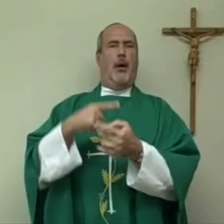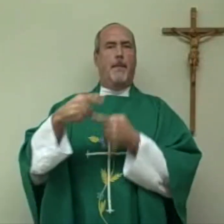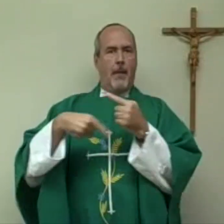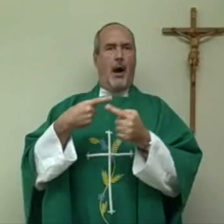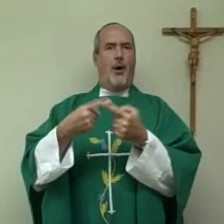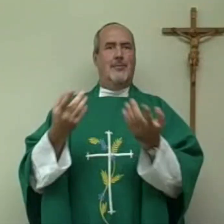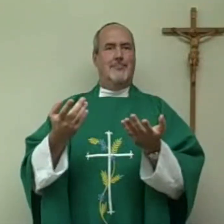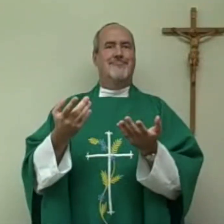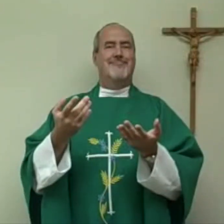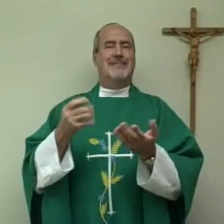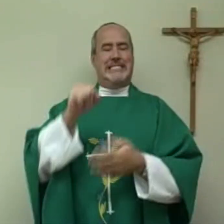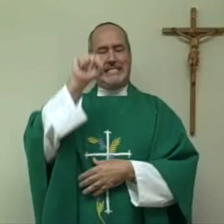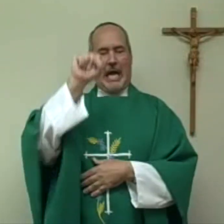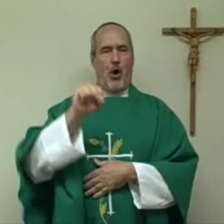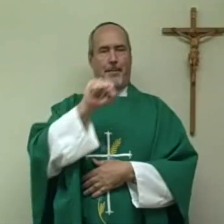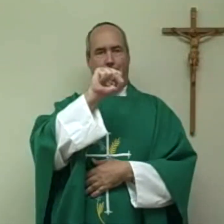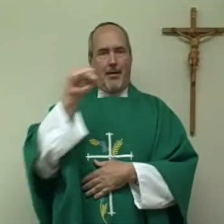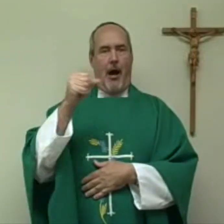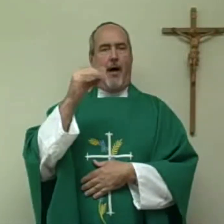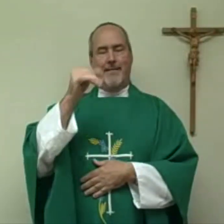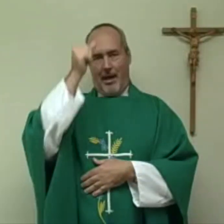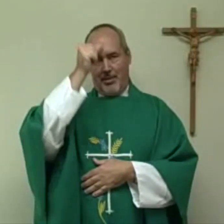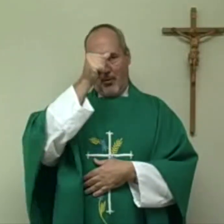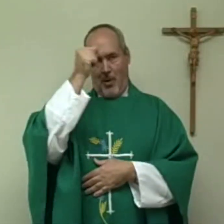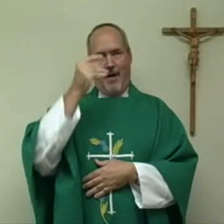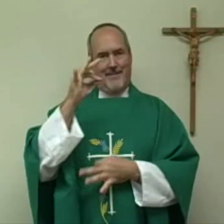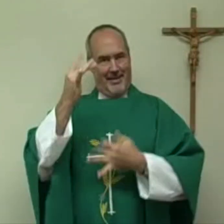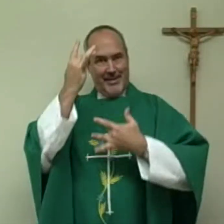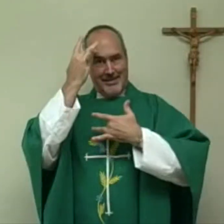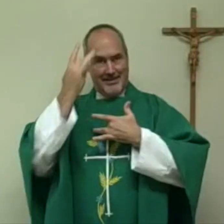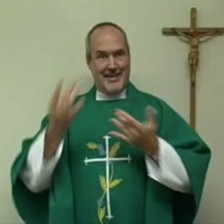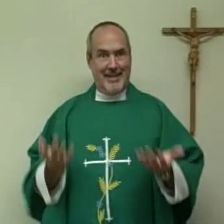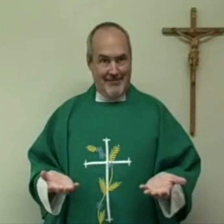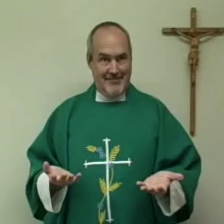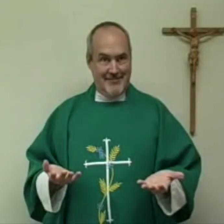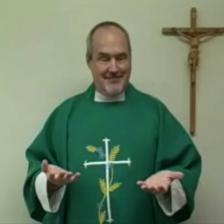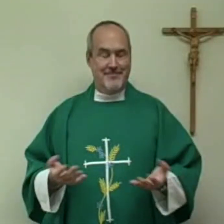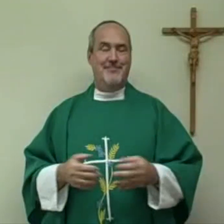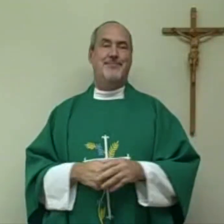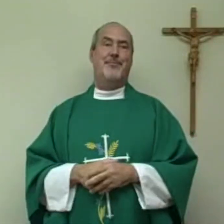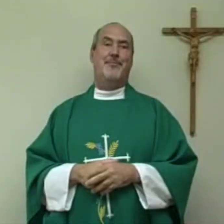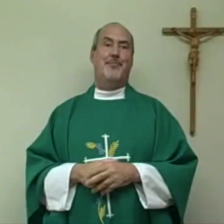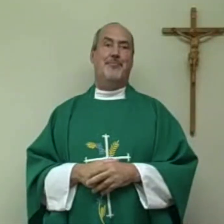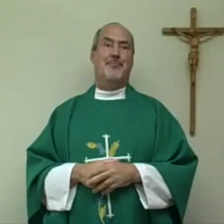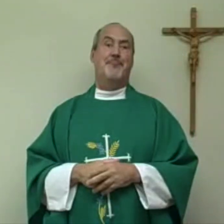lot about others, so I'd like to touch on one today, the anointing of the sick.